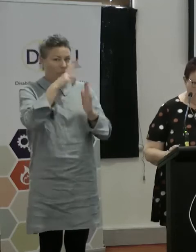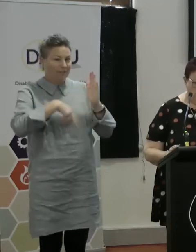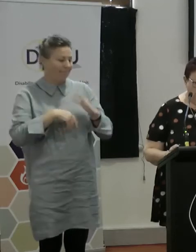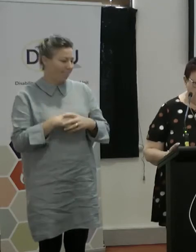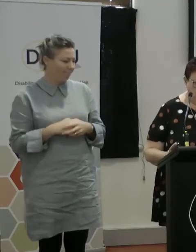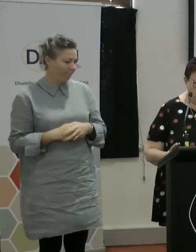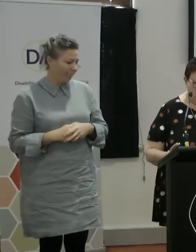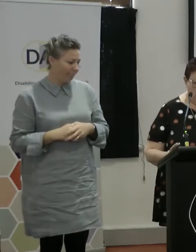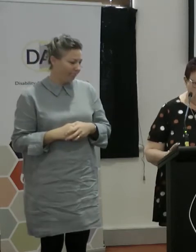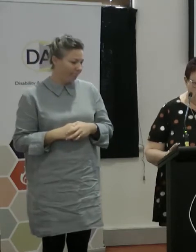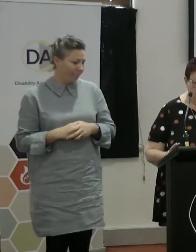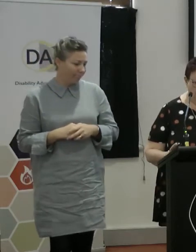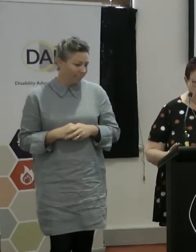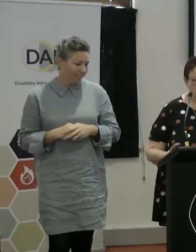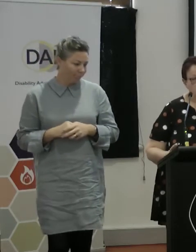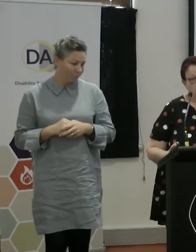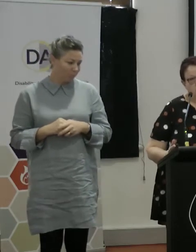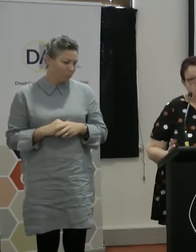I just want to,